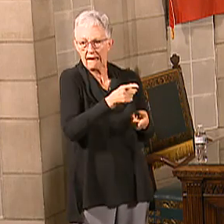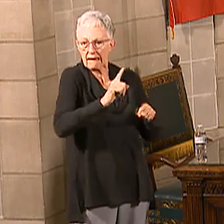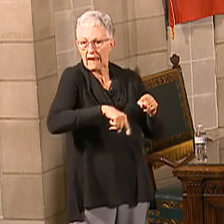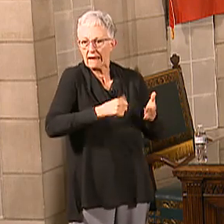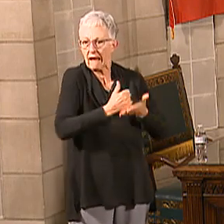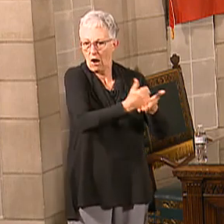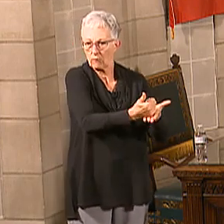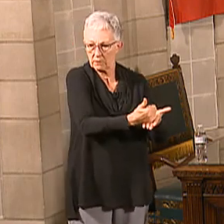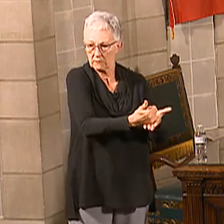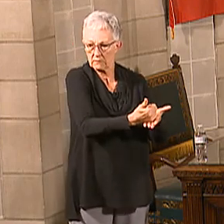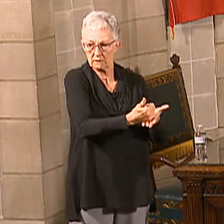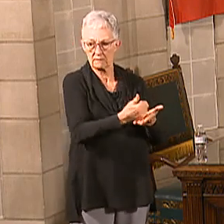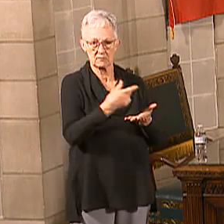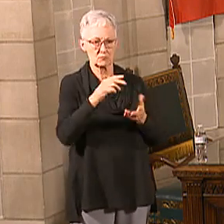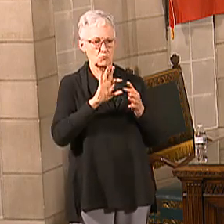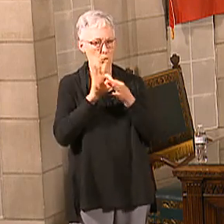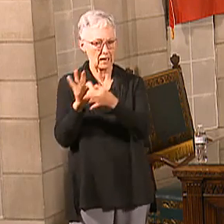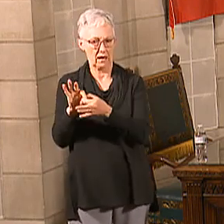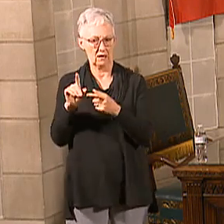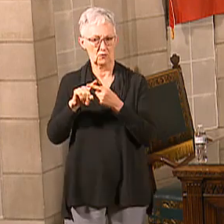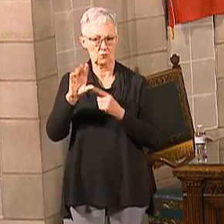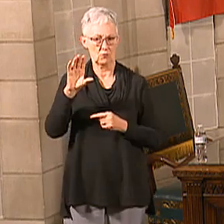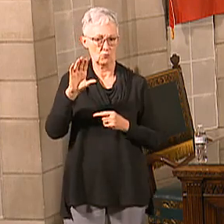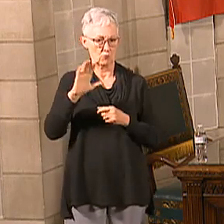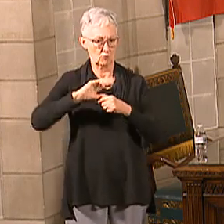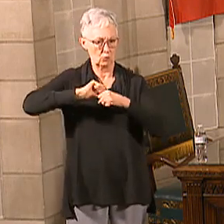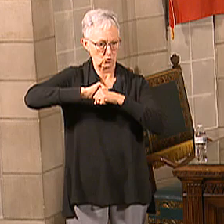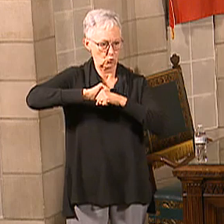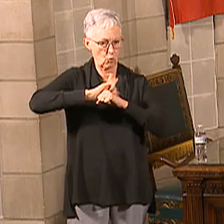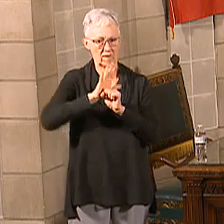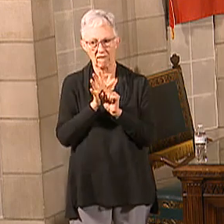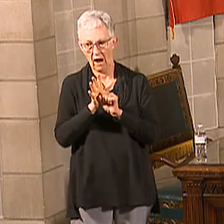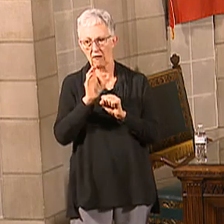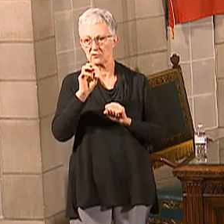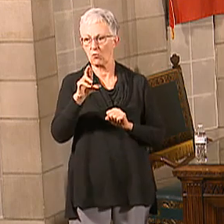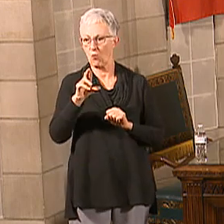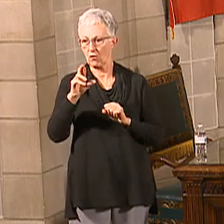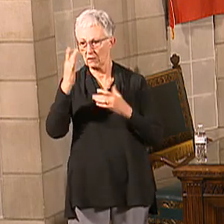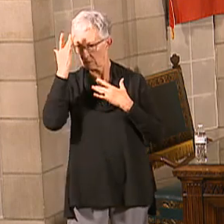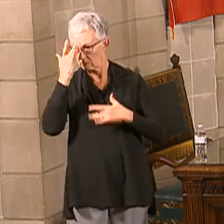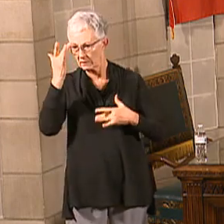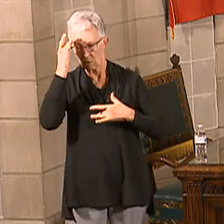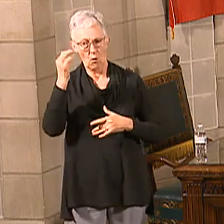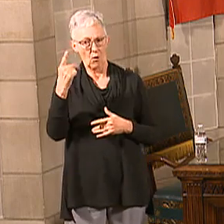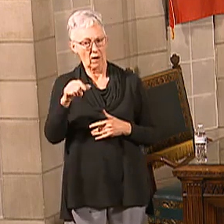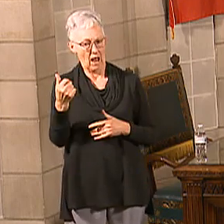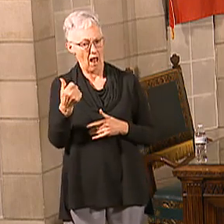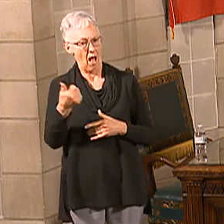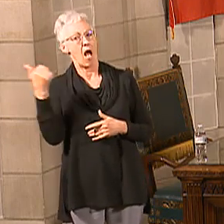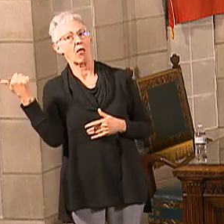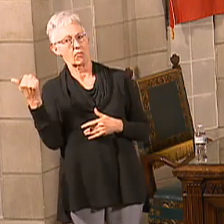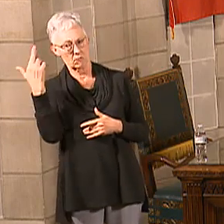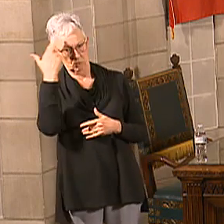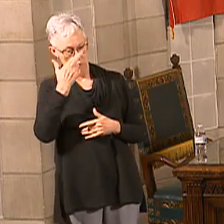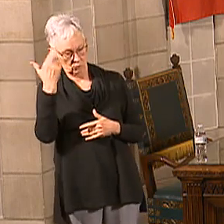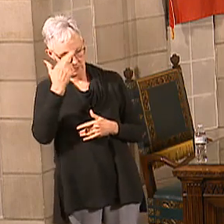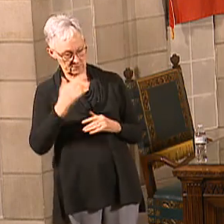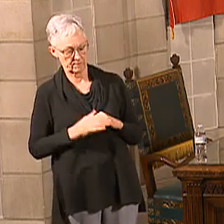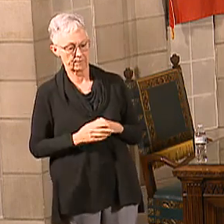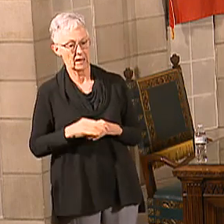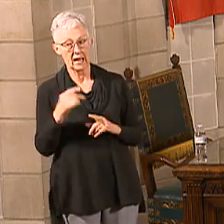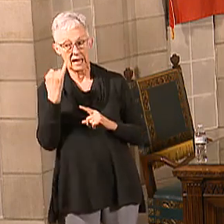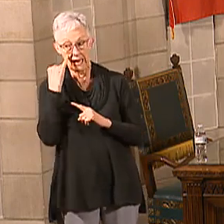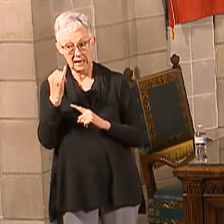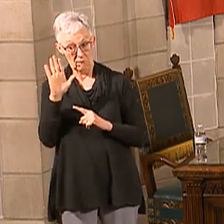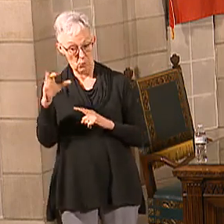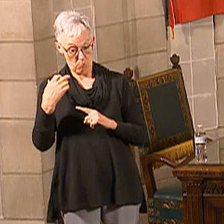off, then you are going to be eligible for unemployment benefits. If the employer lays you off and you are called back into work and you do not go